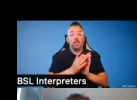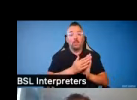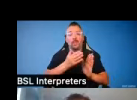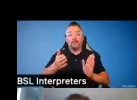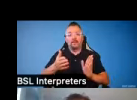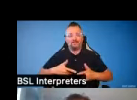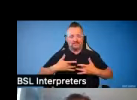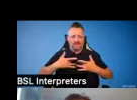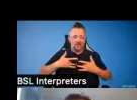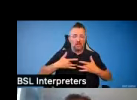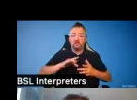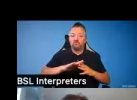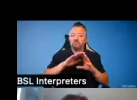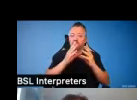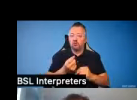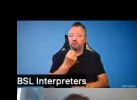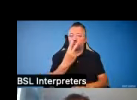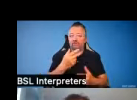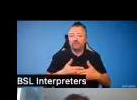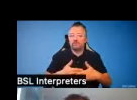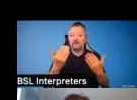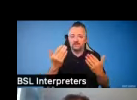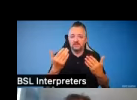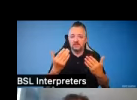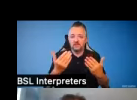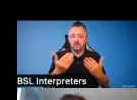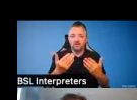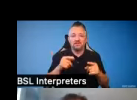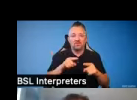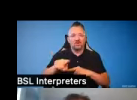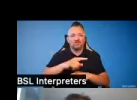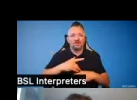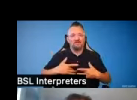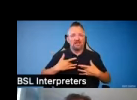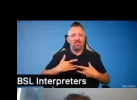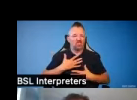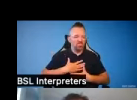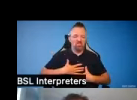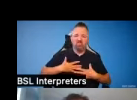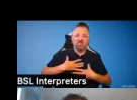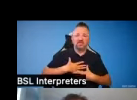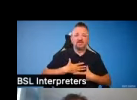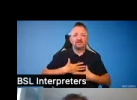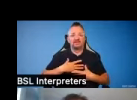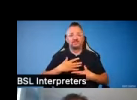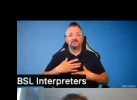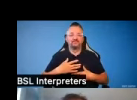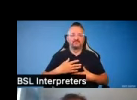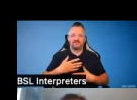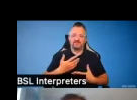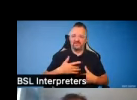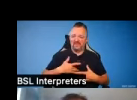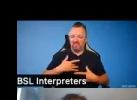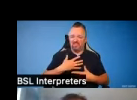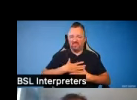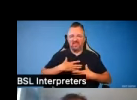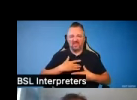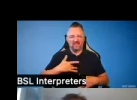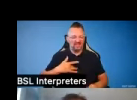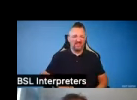spread's shown there. Most people feel what we call malaise. The posh word is malaise. We all know it as feeling a